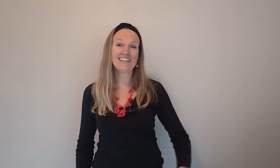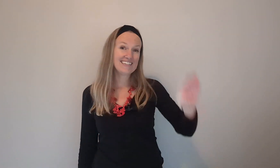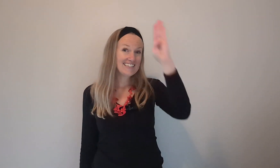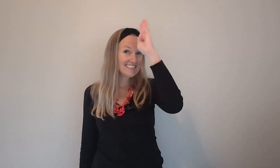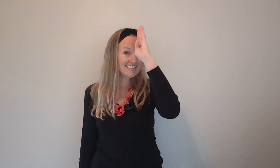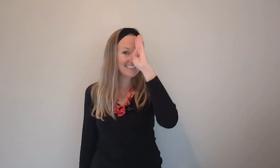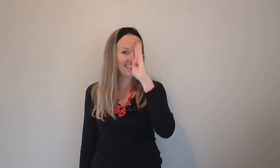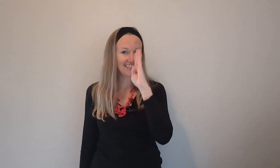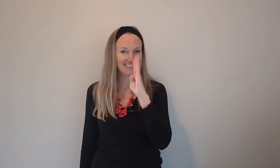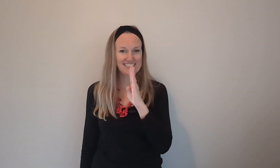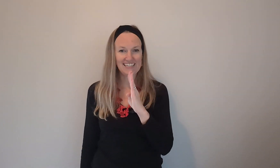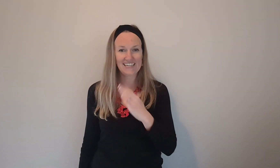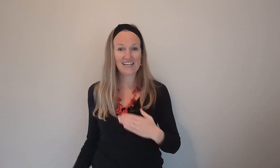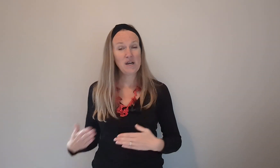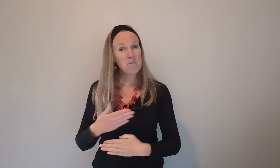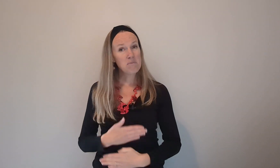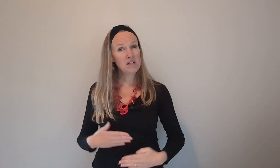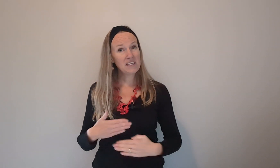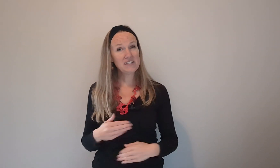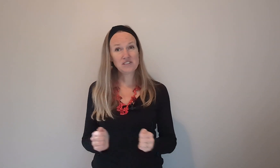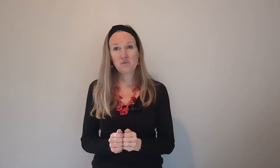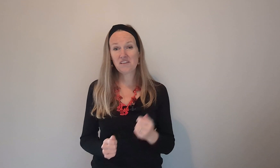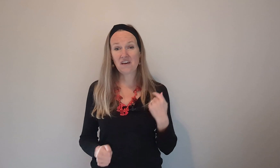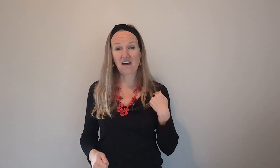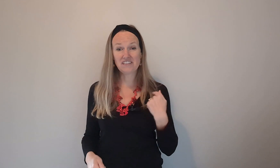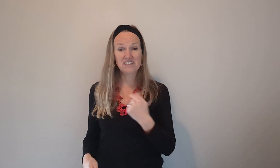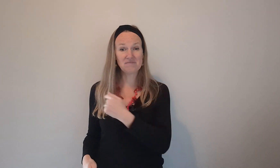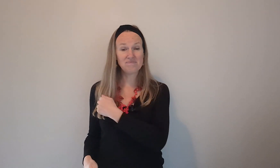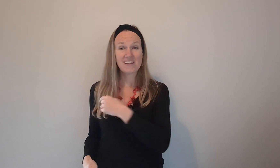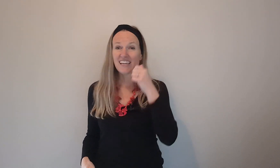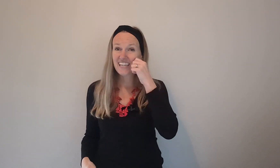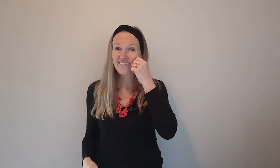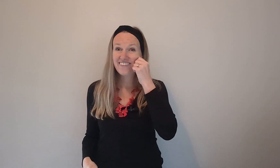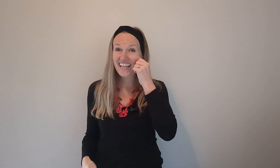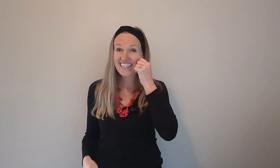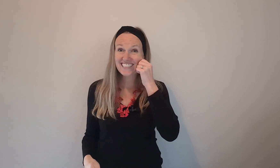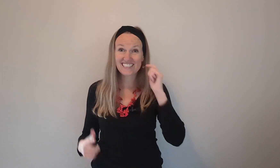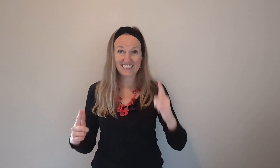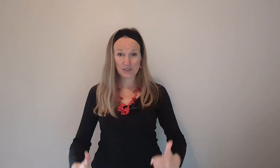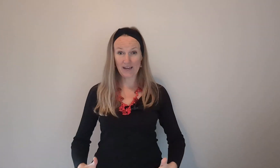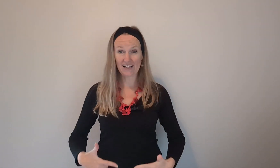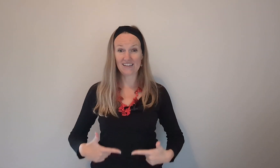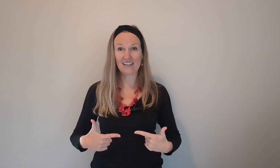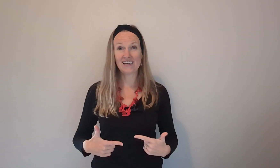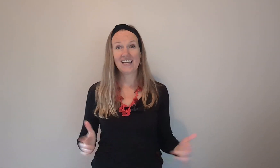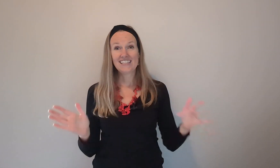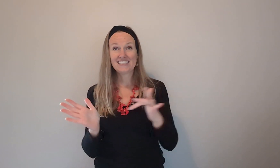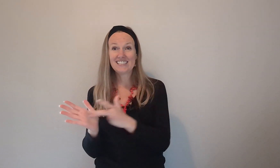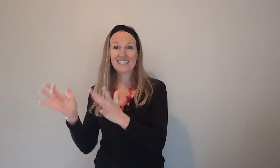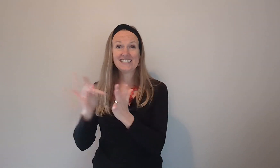incarnate deity, pleased with us in flesh to dwell.